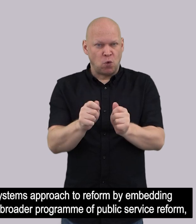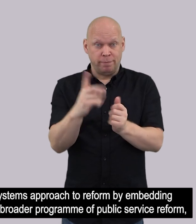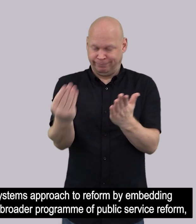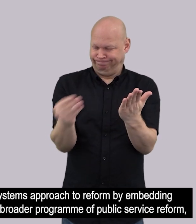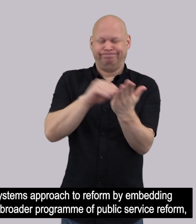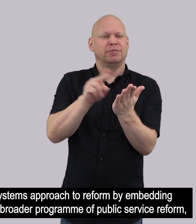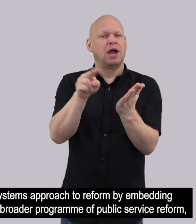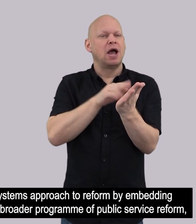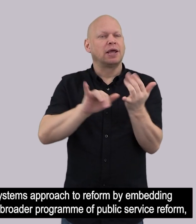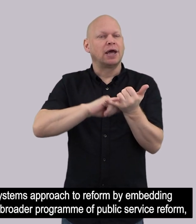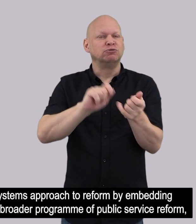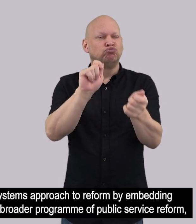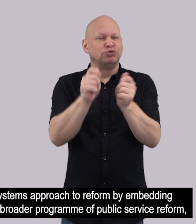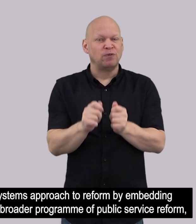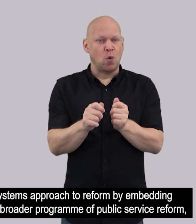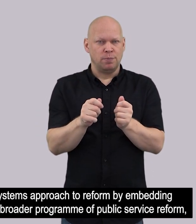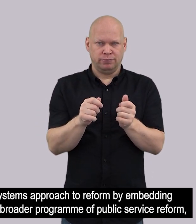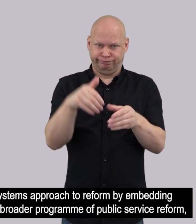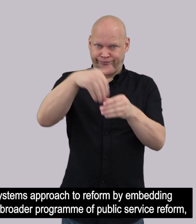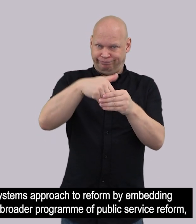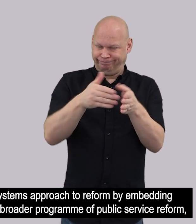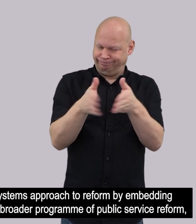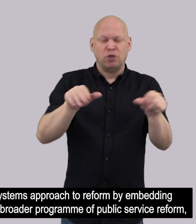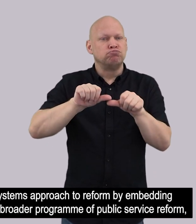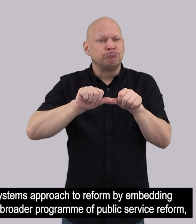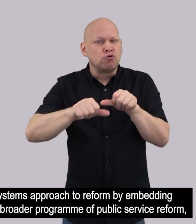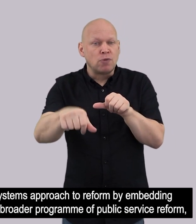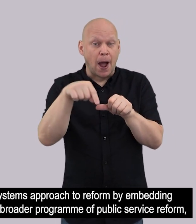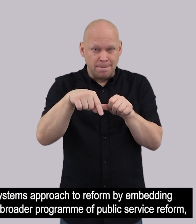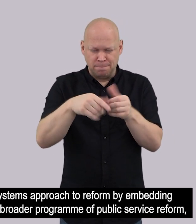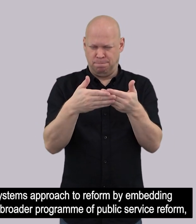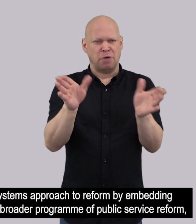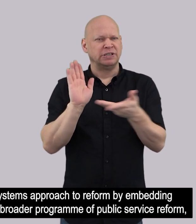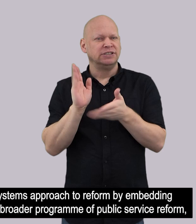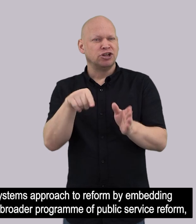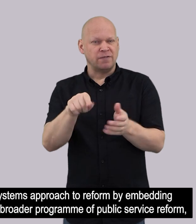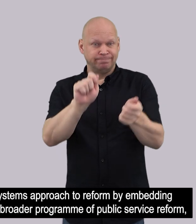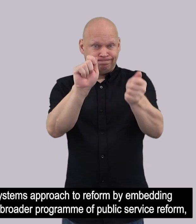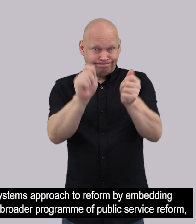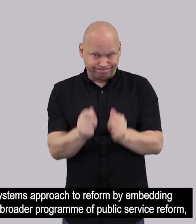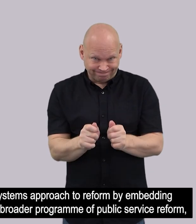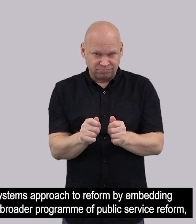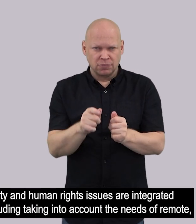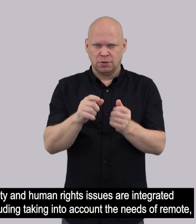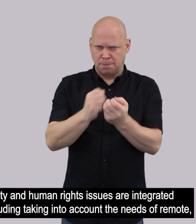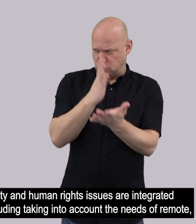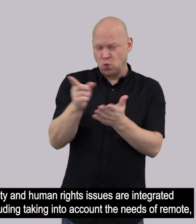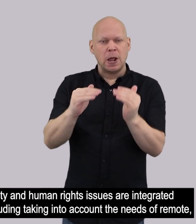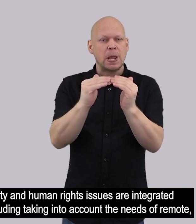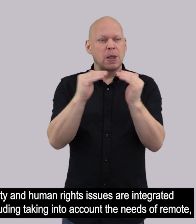Maintain a whole systems approach to reform by embedding NHS reform within the broader programme of public service reform, ensuring that equality